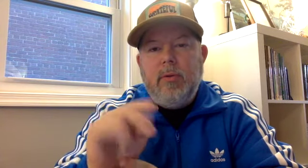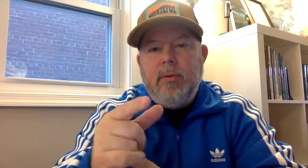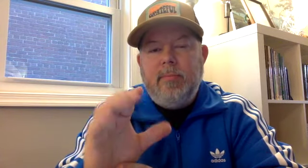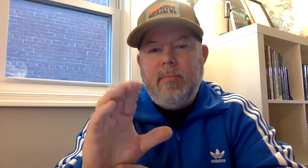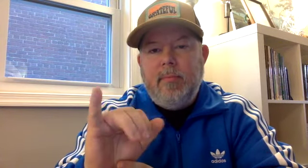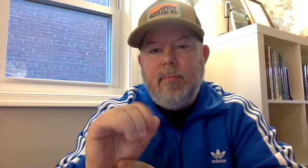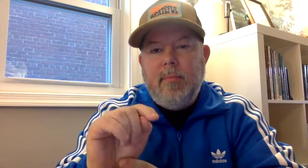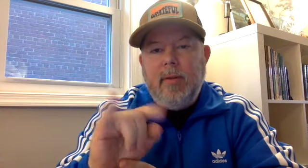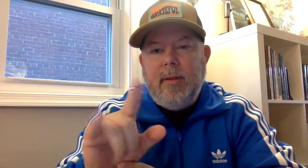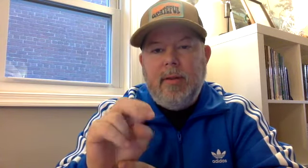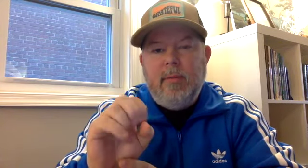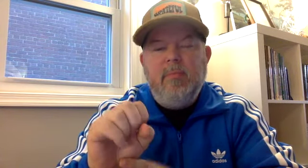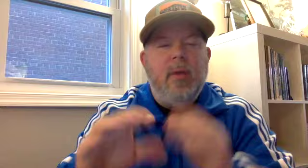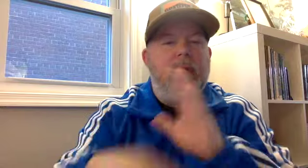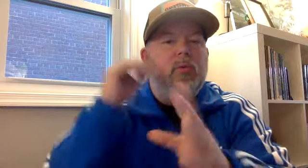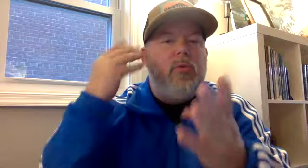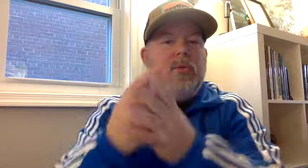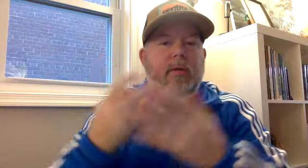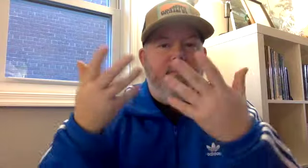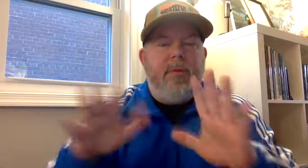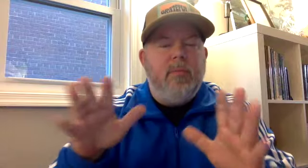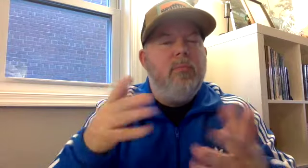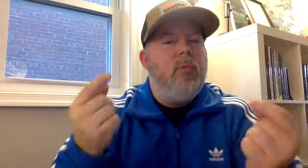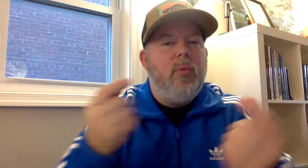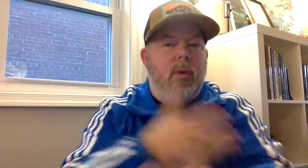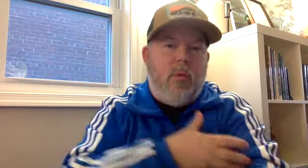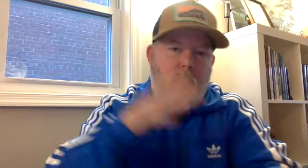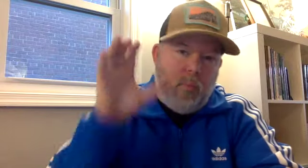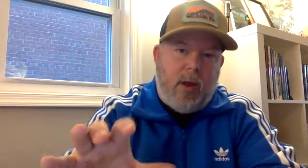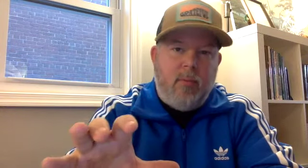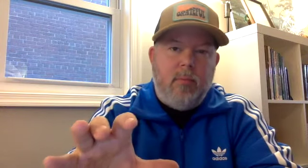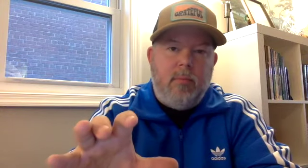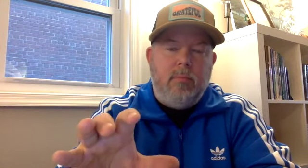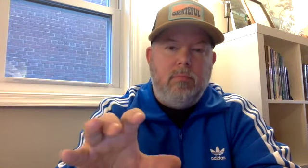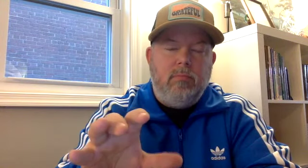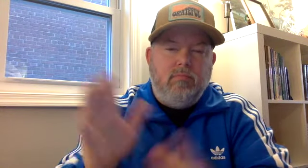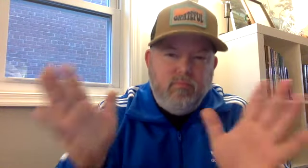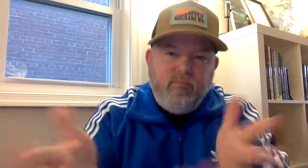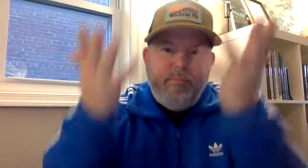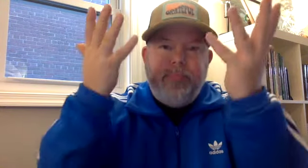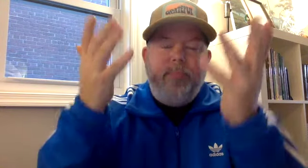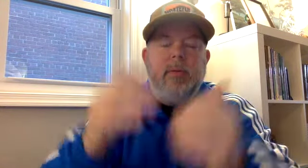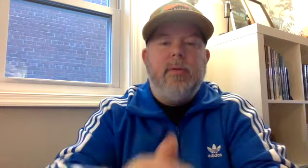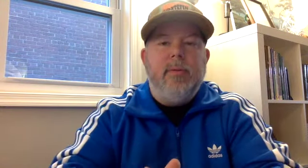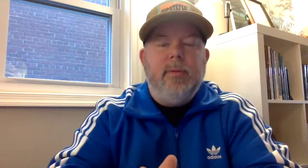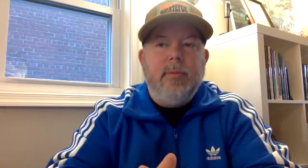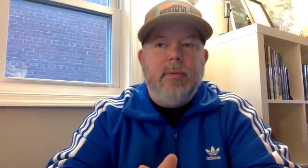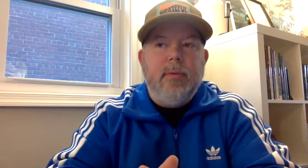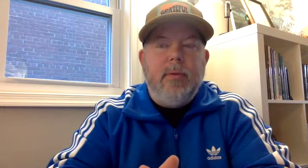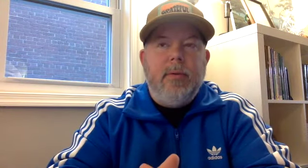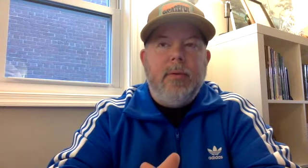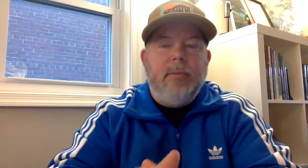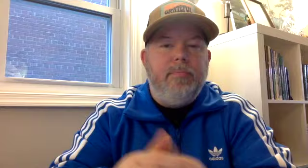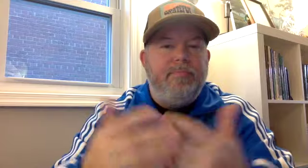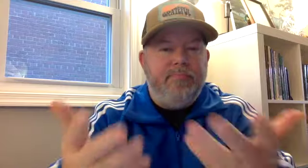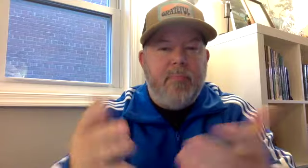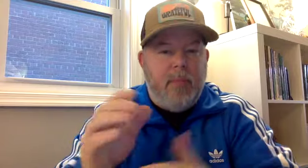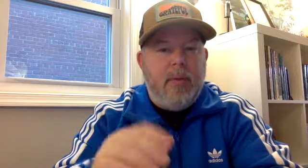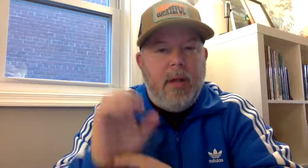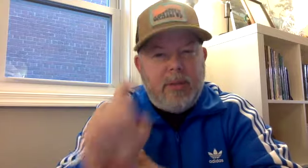countries, but he's often emulated foreign autocrats. In short, Graham understood that Trump thought like an autocrat, had just attempted to seize